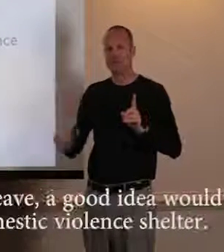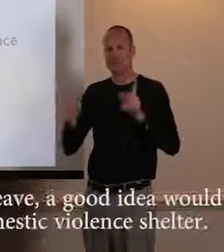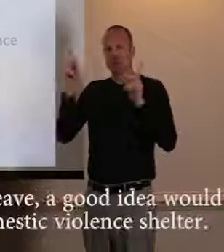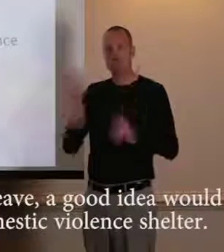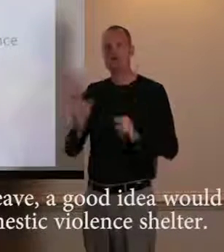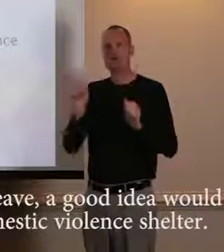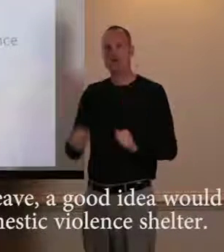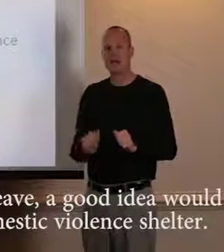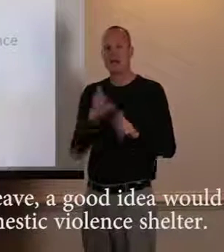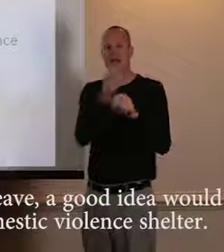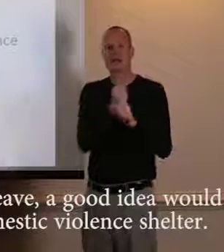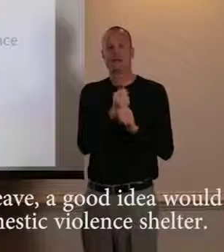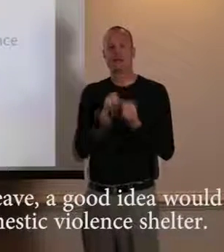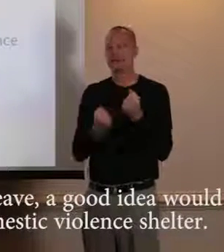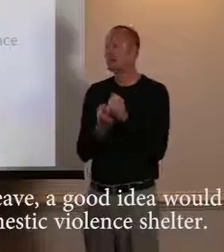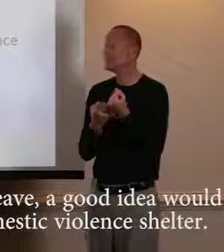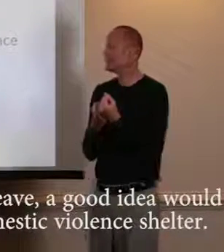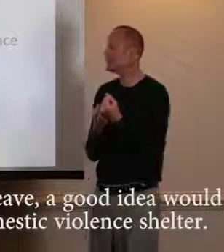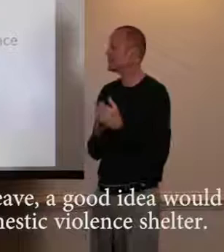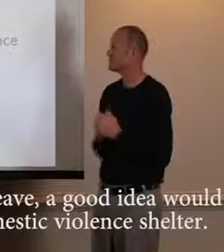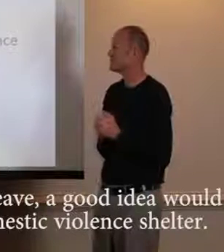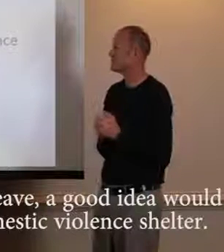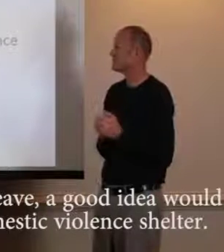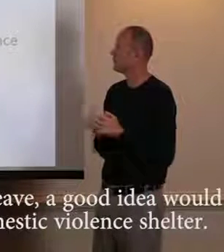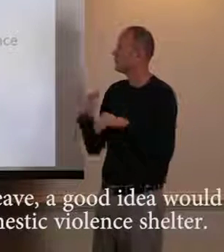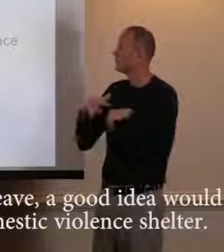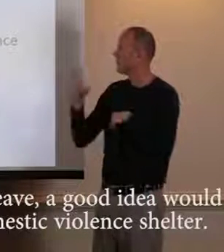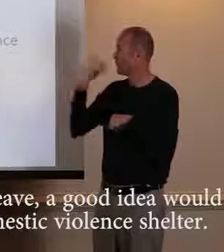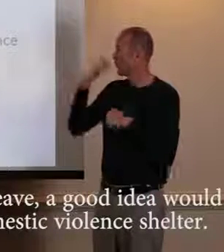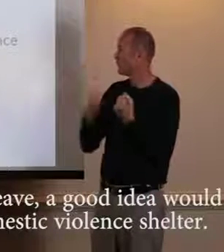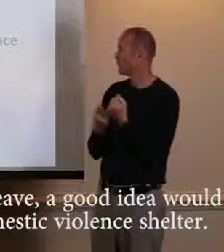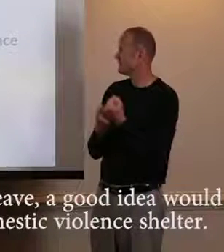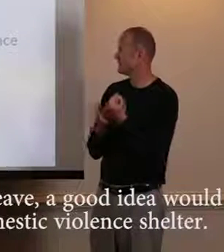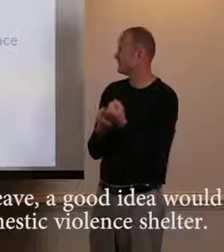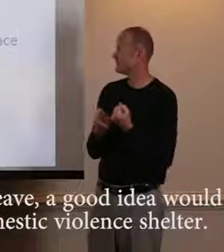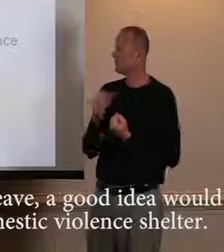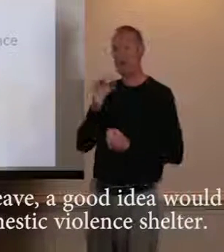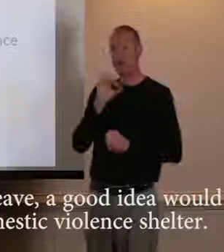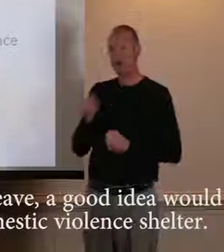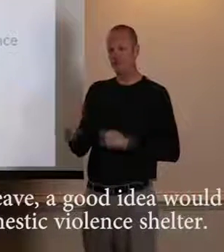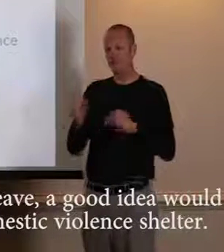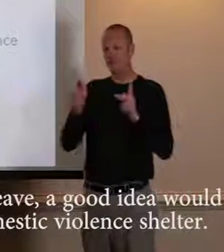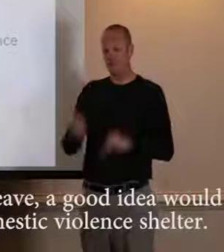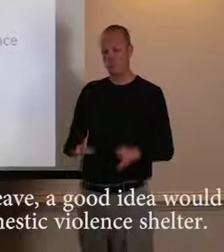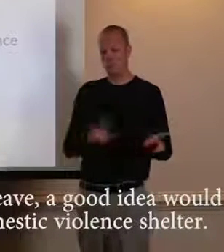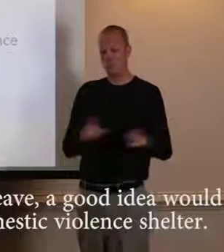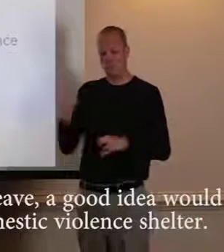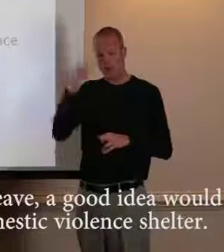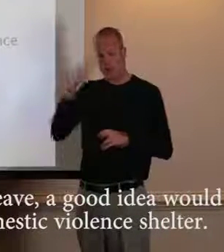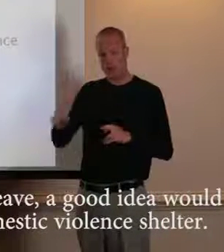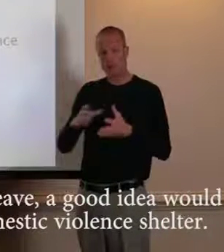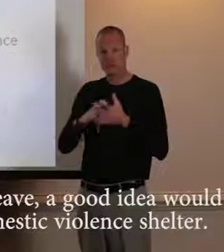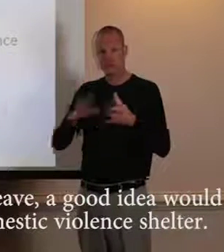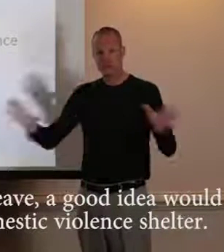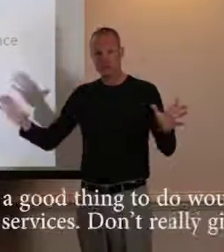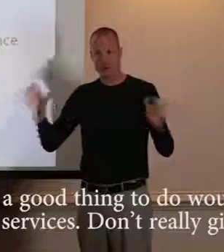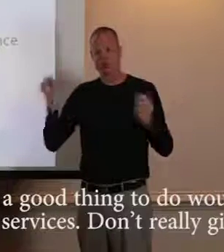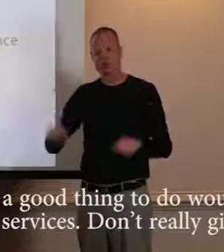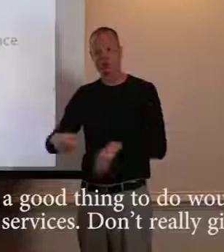So if that person is ready to leave, a good idea would be to refer them to the local domestic violence shelter. If they are